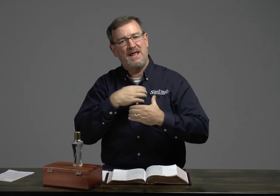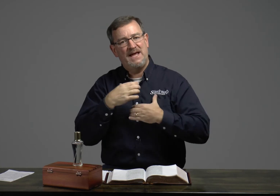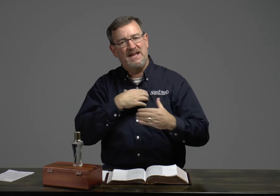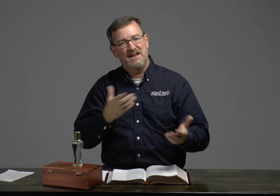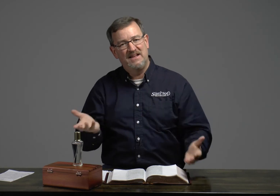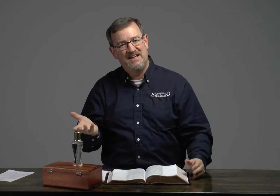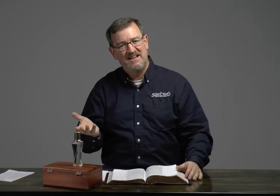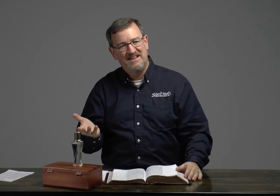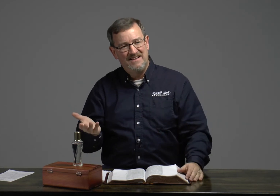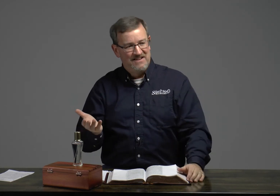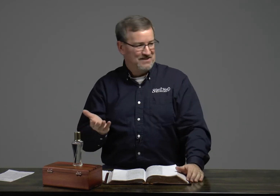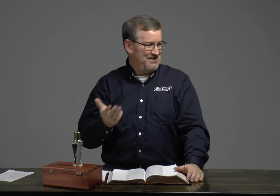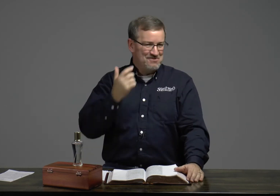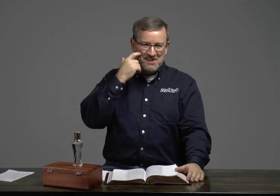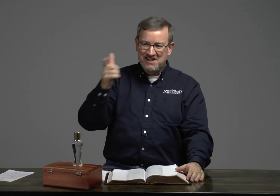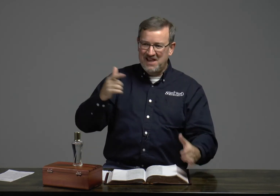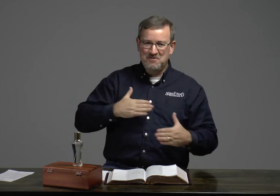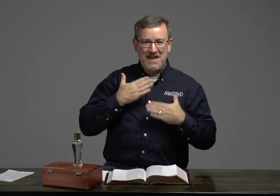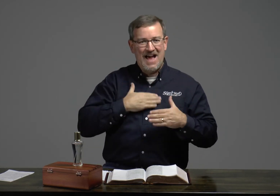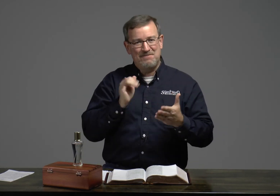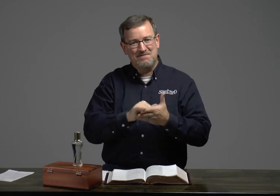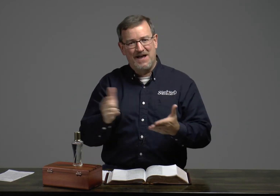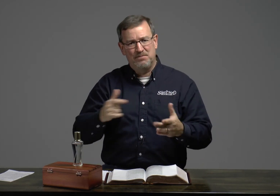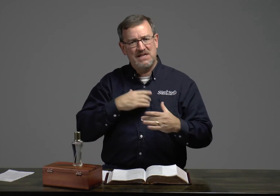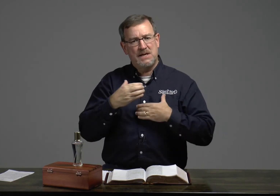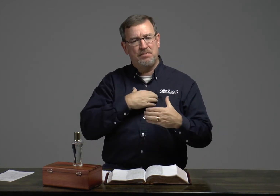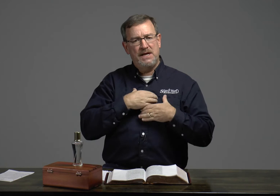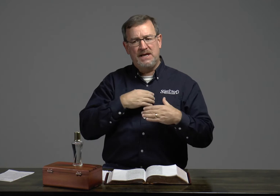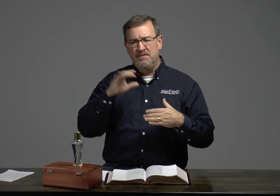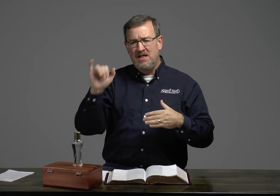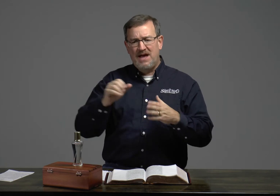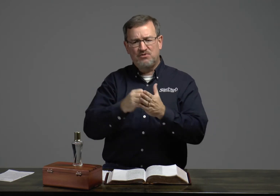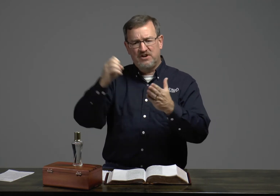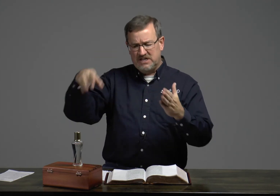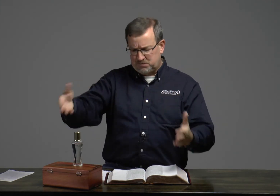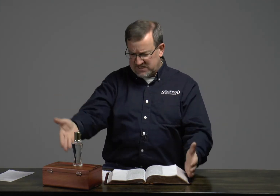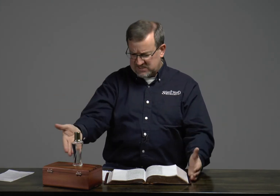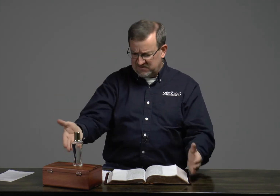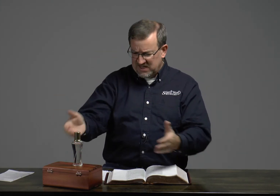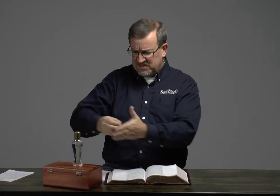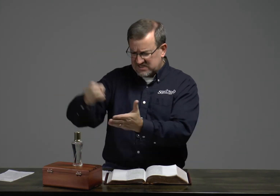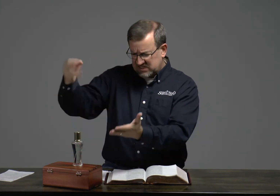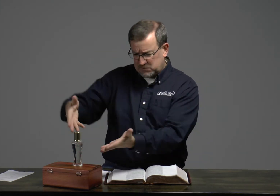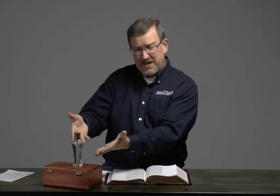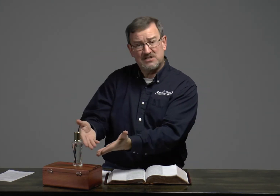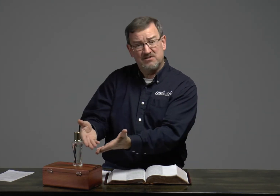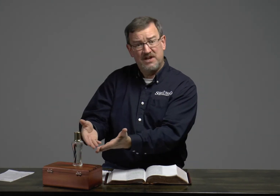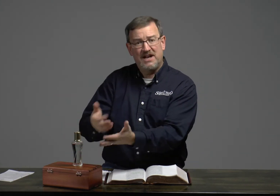complain. You would think they would be happy about it, but they complain. That was very expensive. This is expensive, and I'll